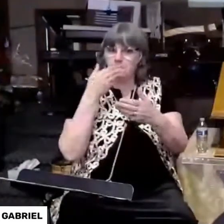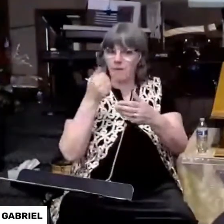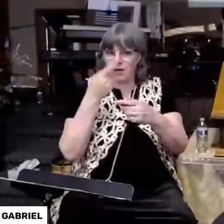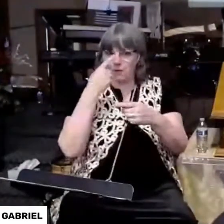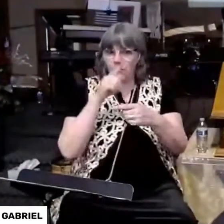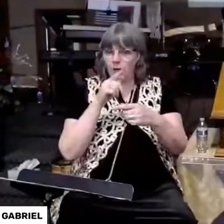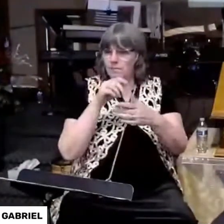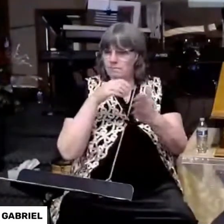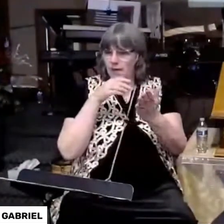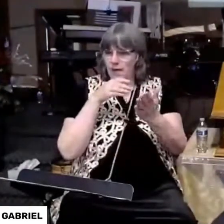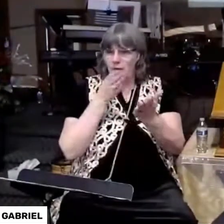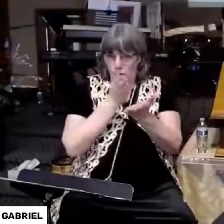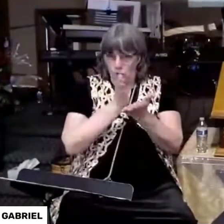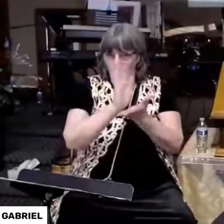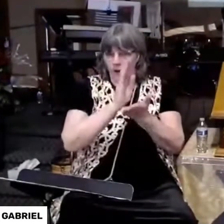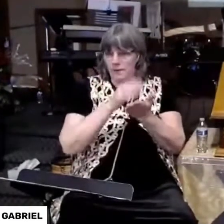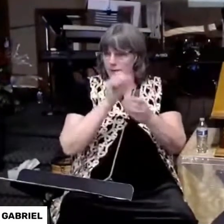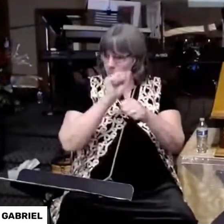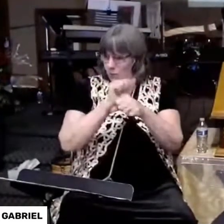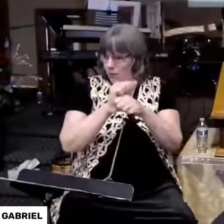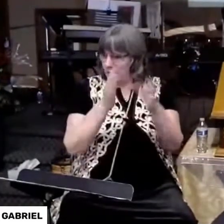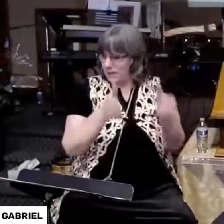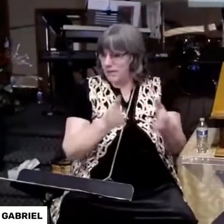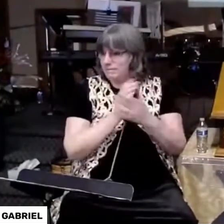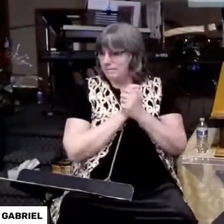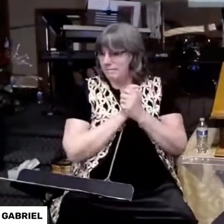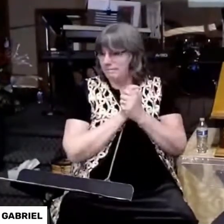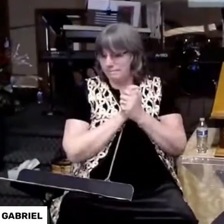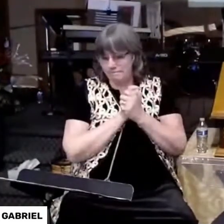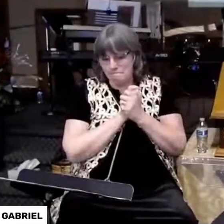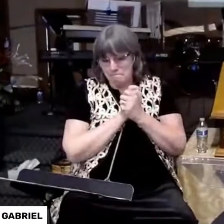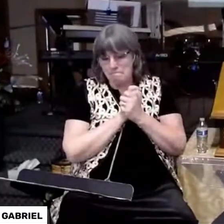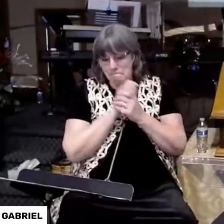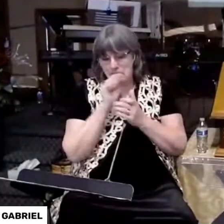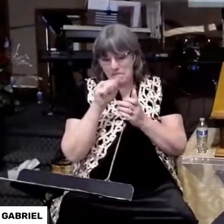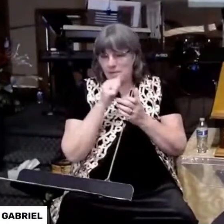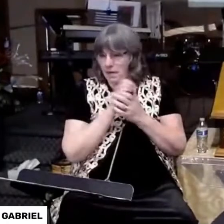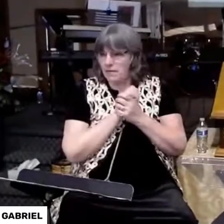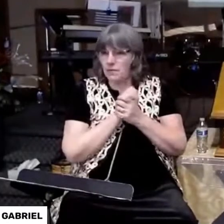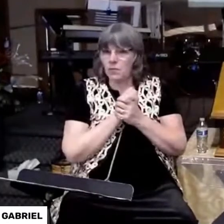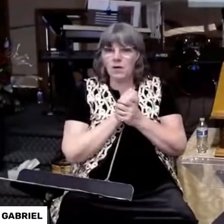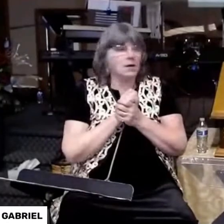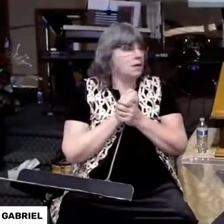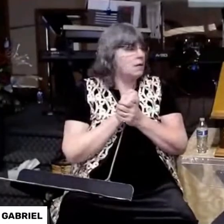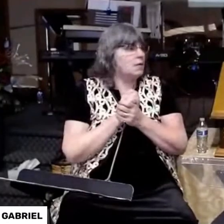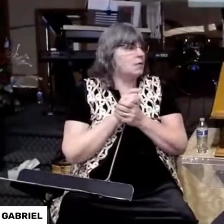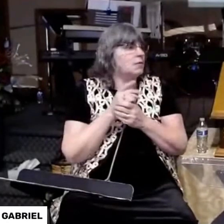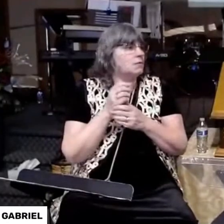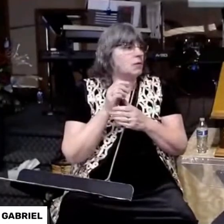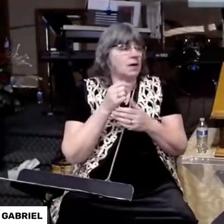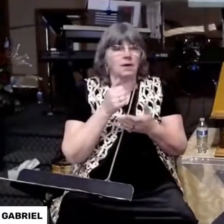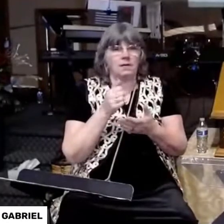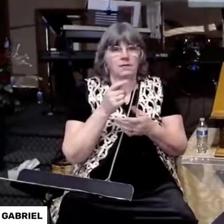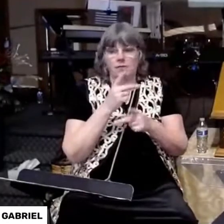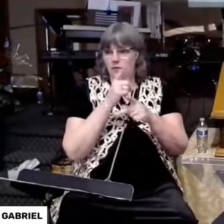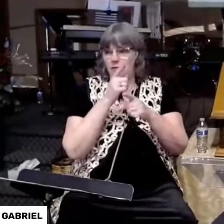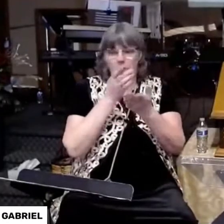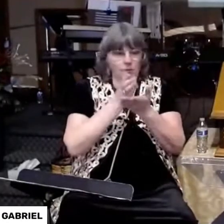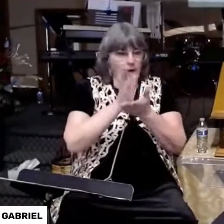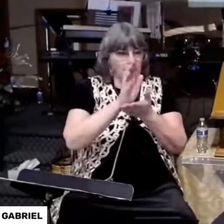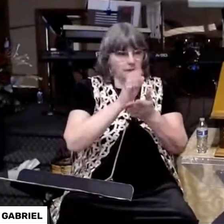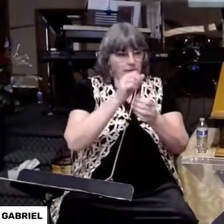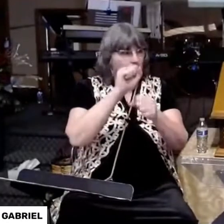Would he advocate for workers? Would he advocate for